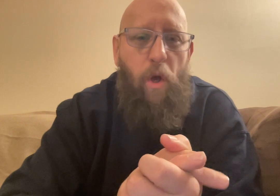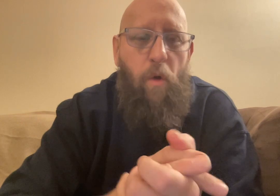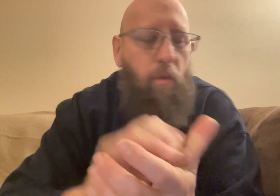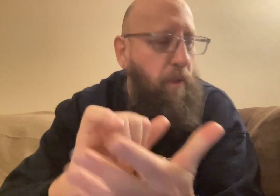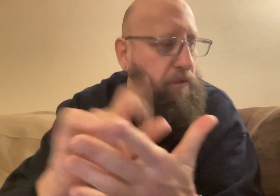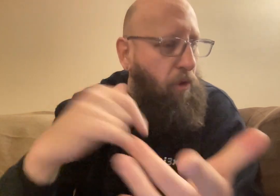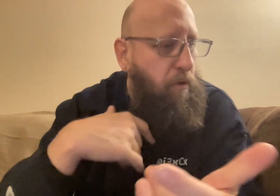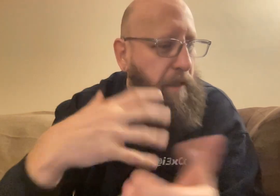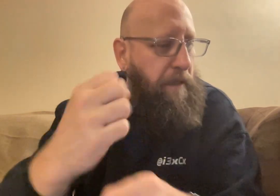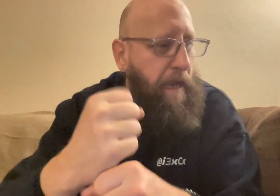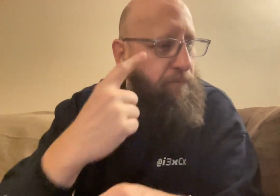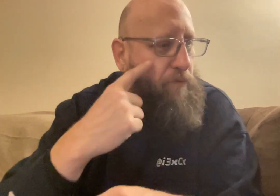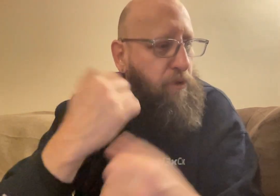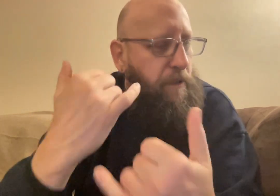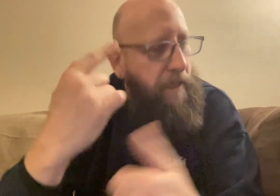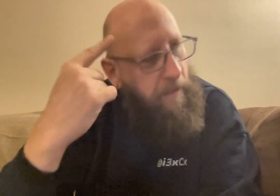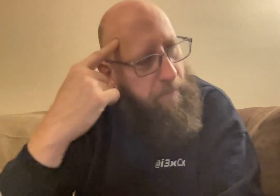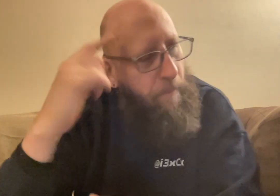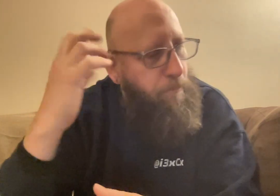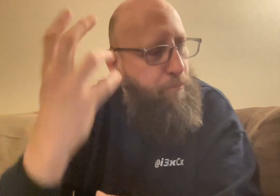so that's all I got for today.